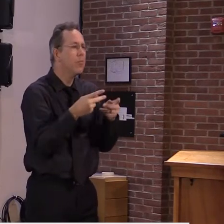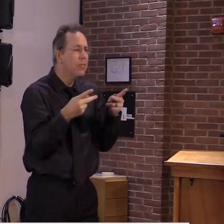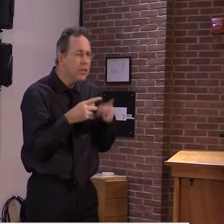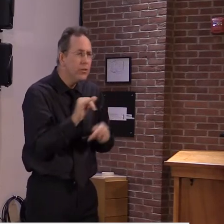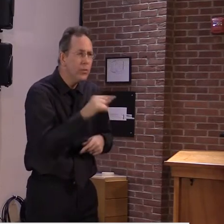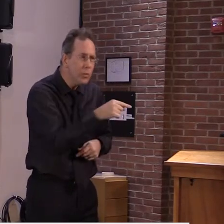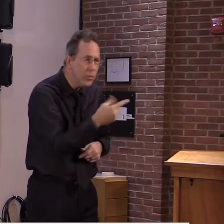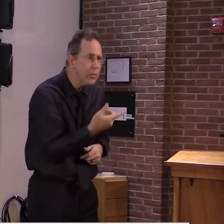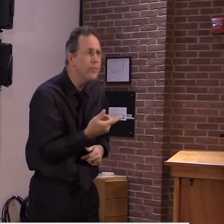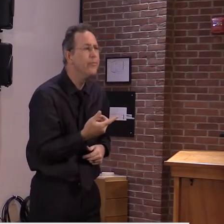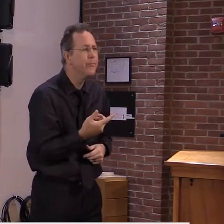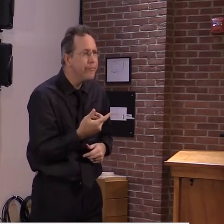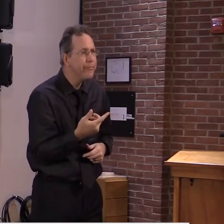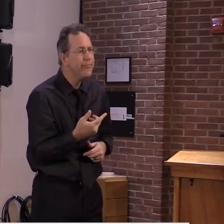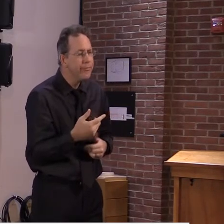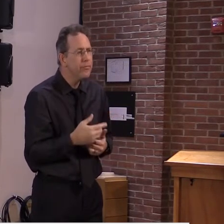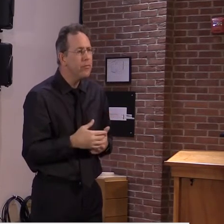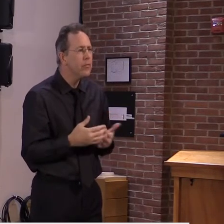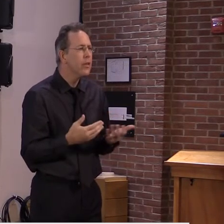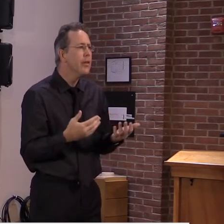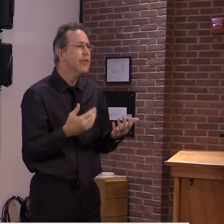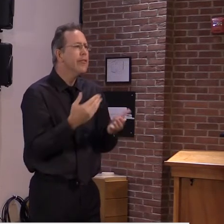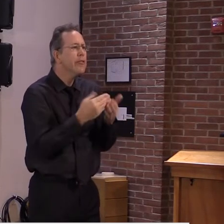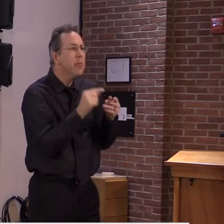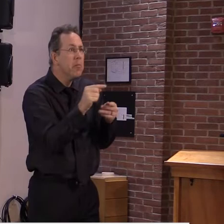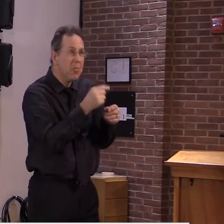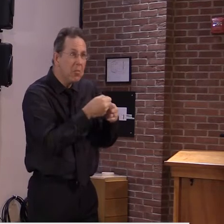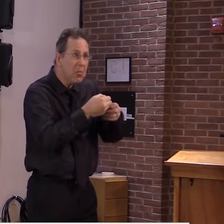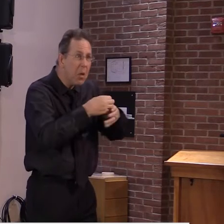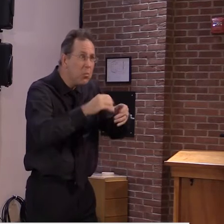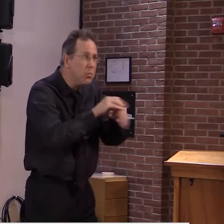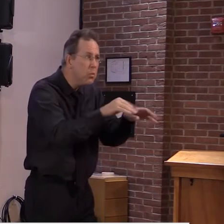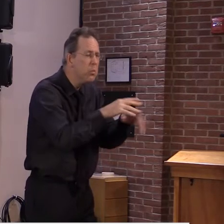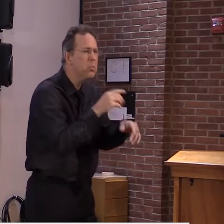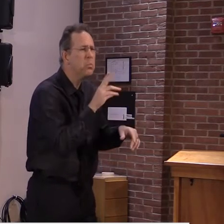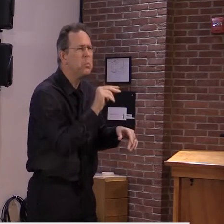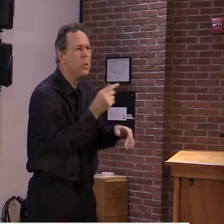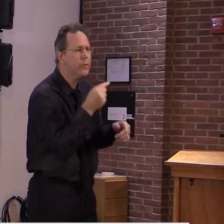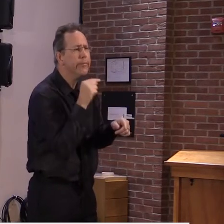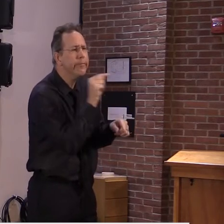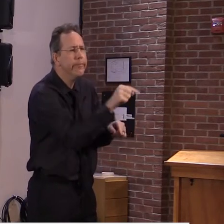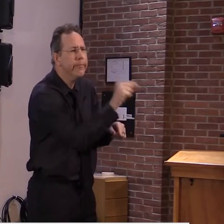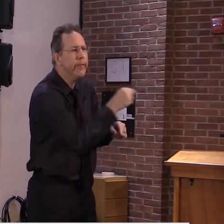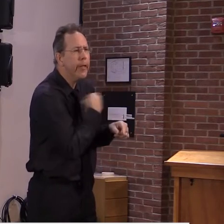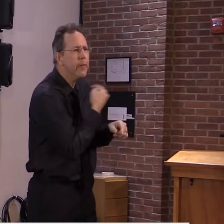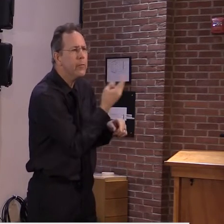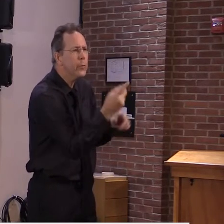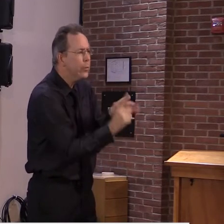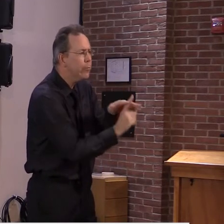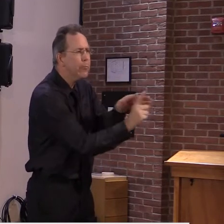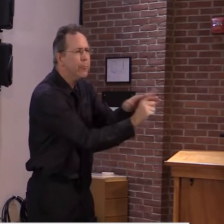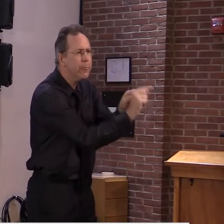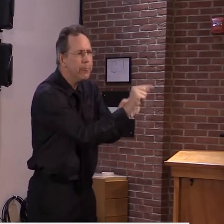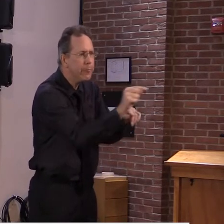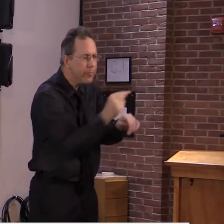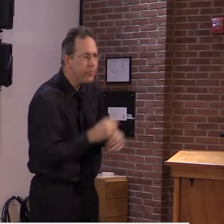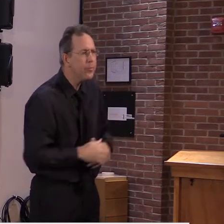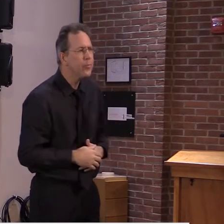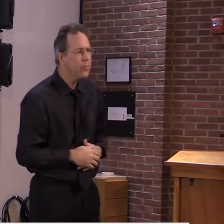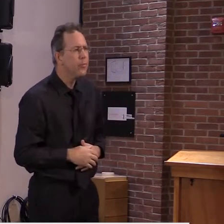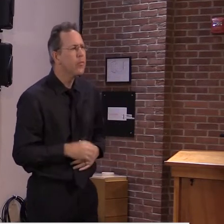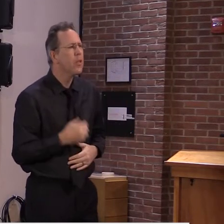outbreaks. There are small worksite outbreaks that are self-limited